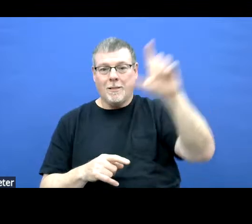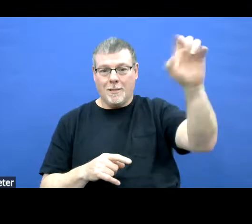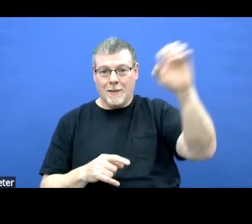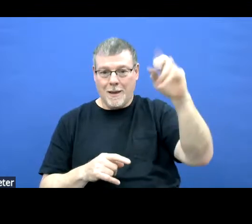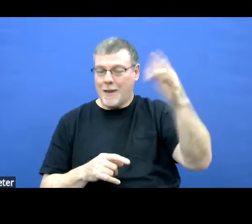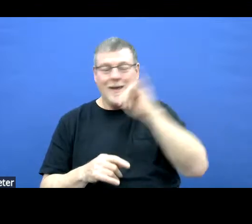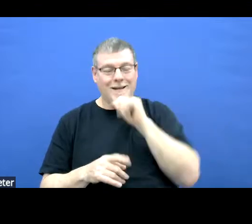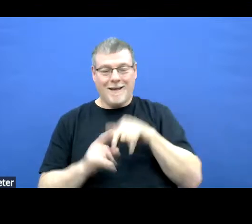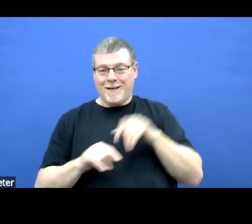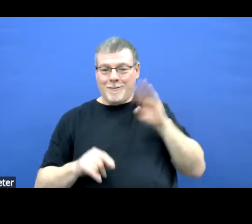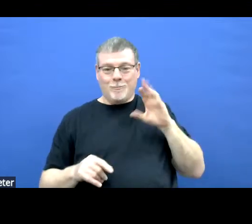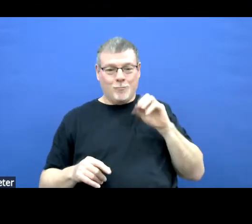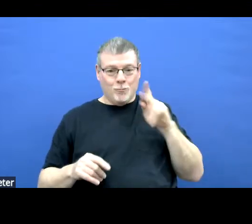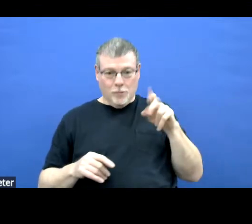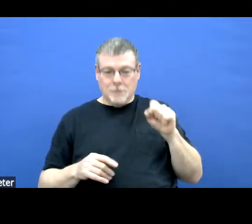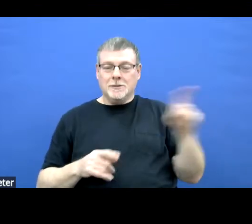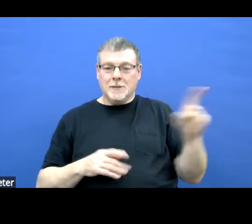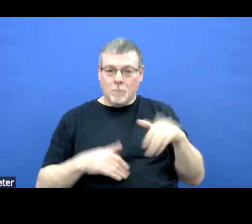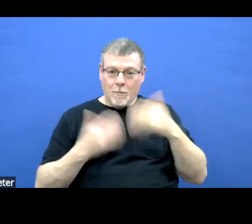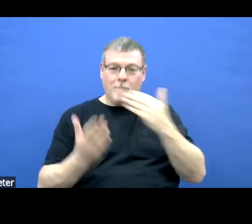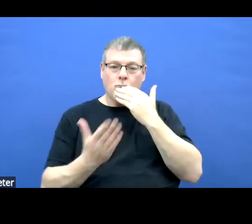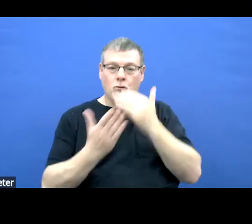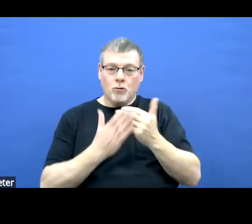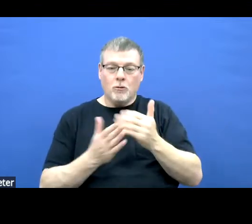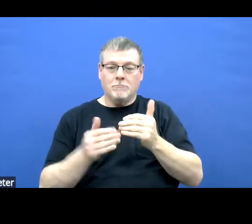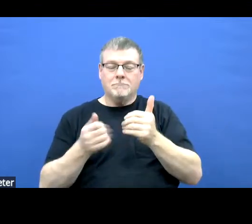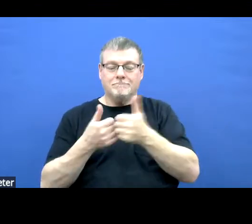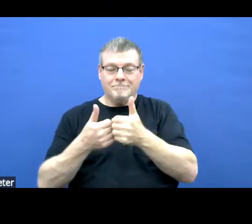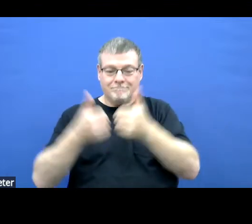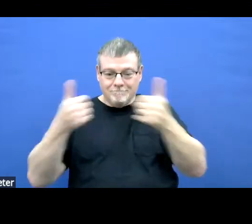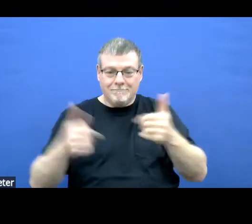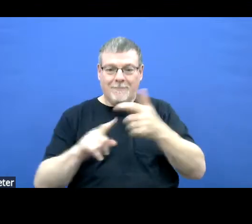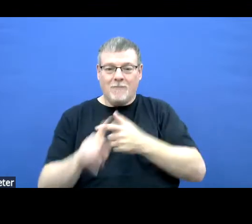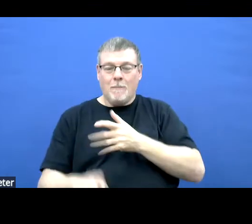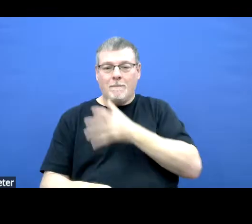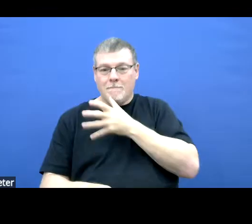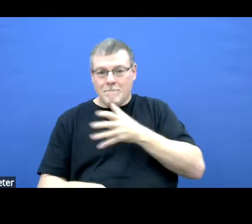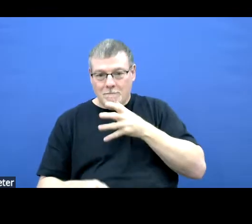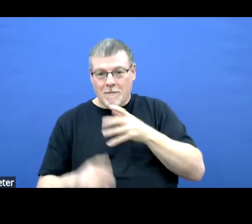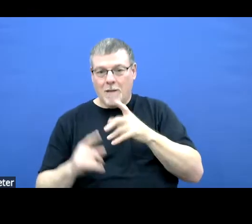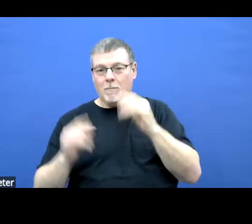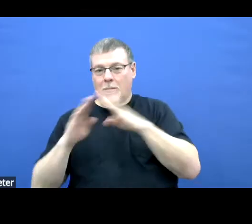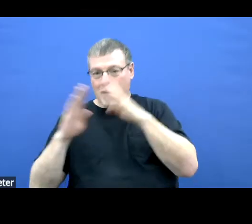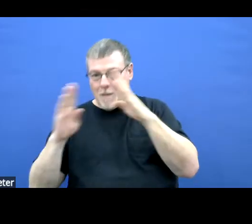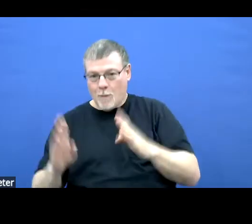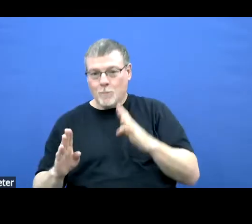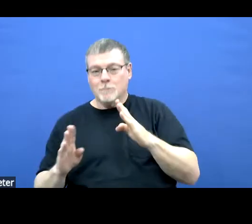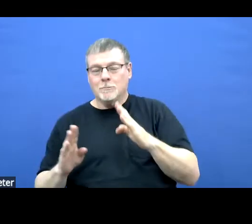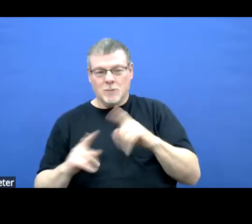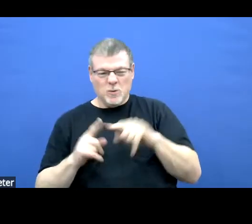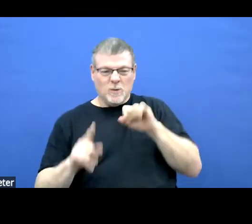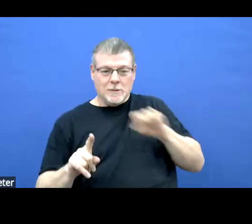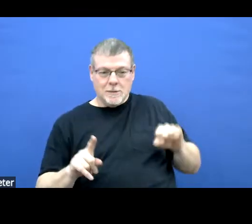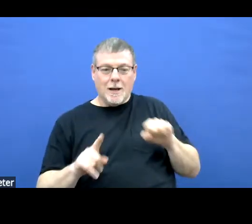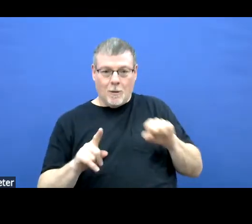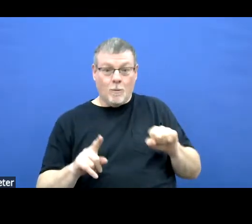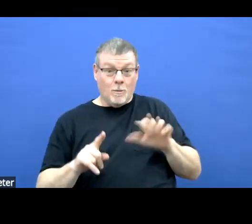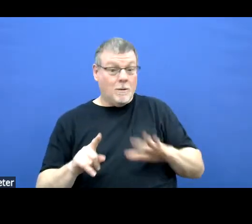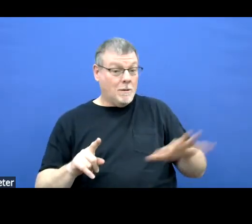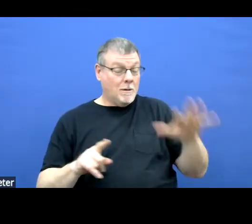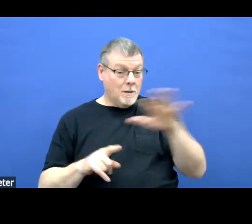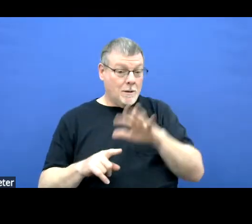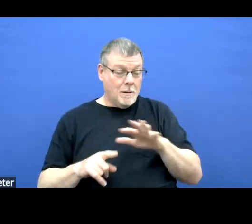Road, that they provide good buffering to the farms, to the houses to the south, all that stuff. And so those are things that we can